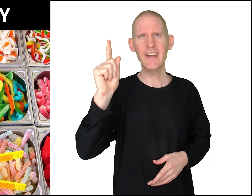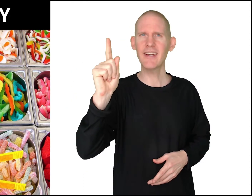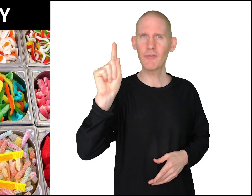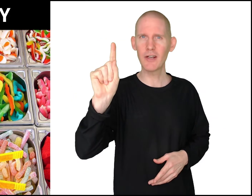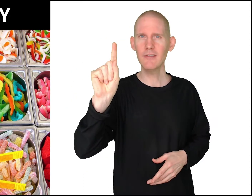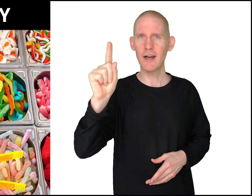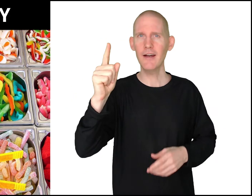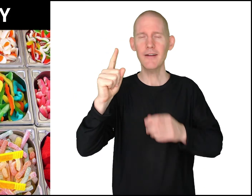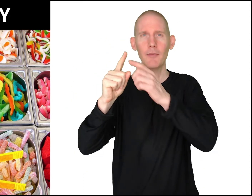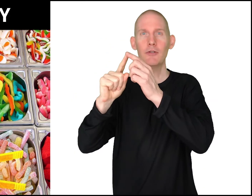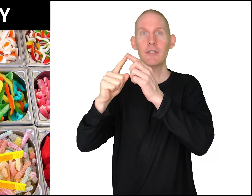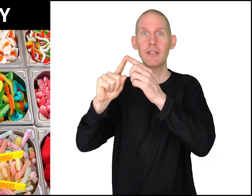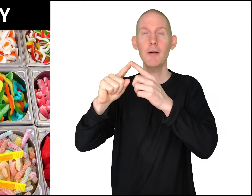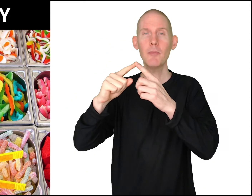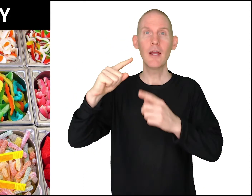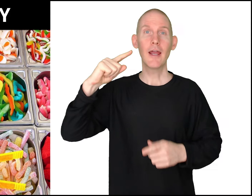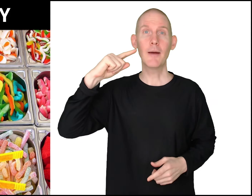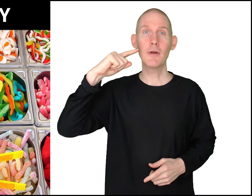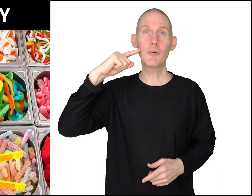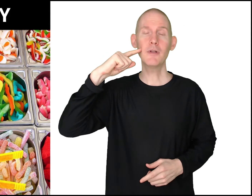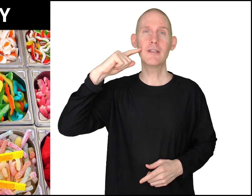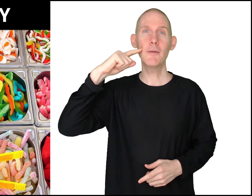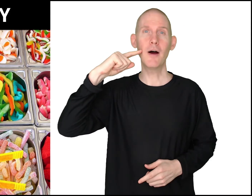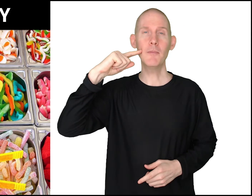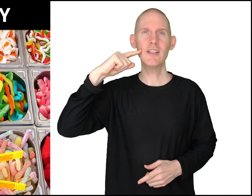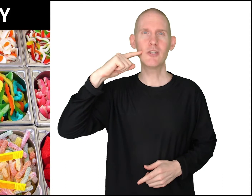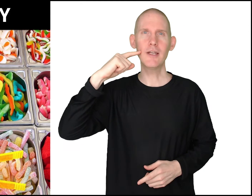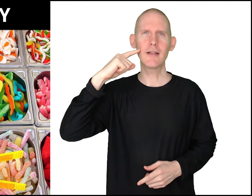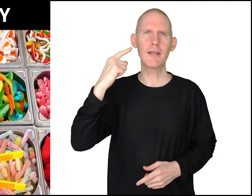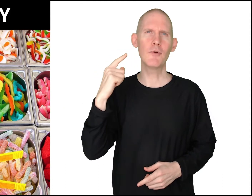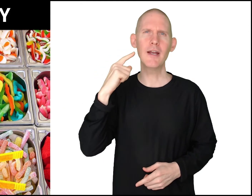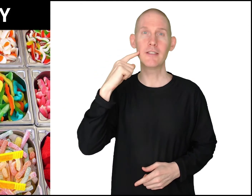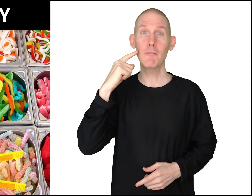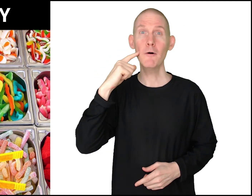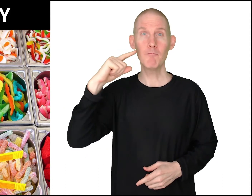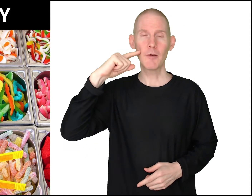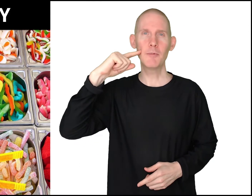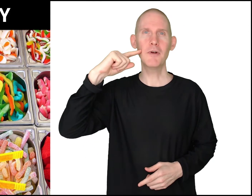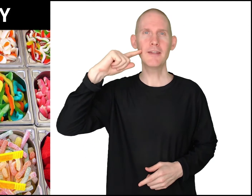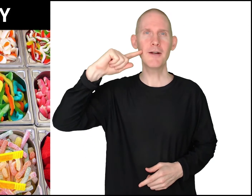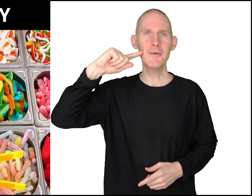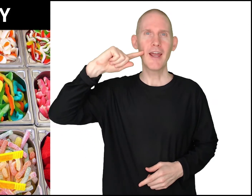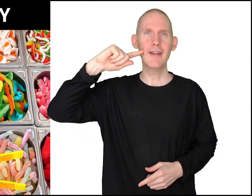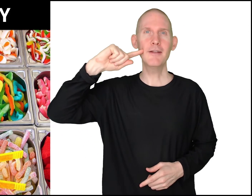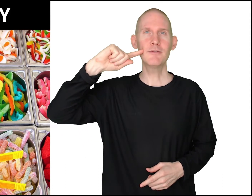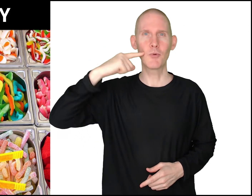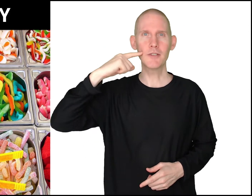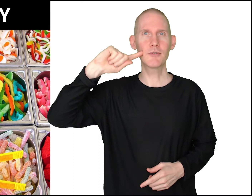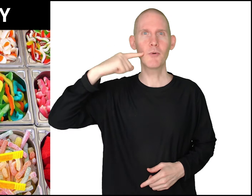index finger. I'm going to use the tip, and I'm going to put the tip on my cheek, like if you had a dimple, it would be right there, and then twist